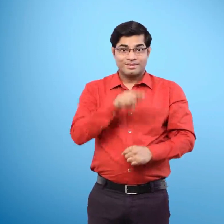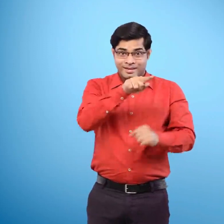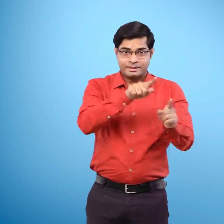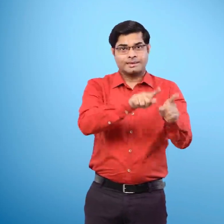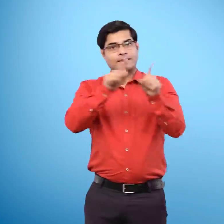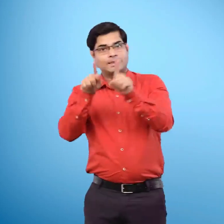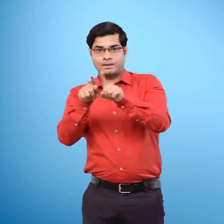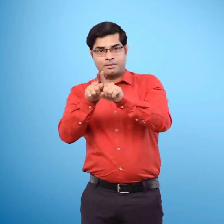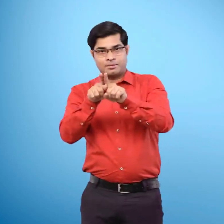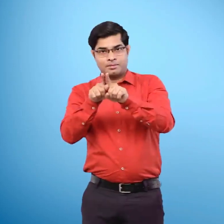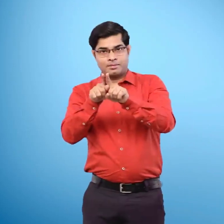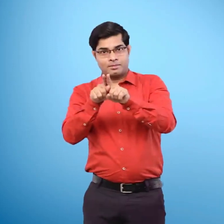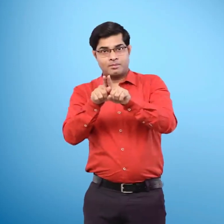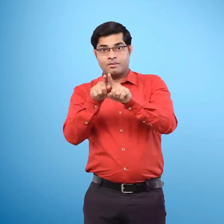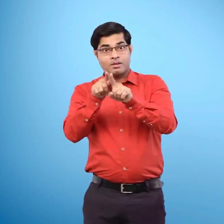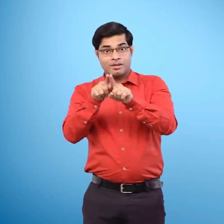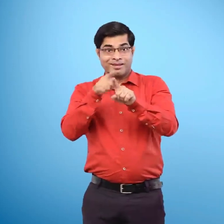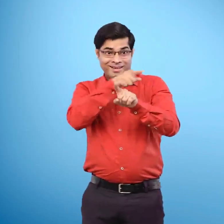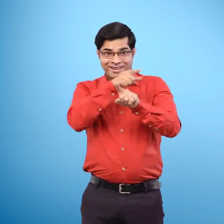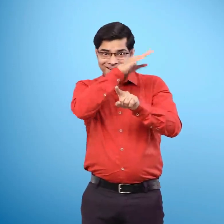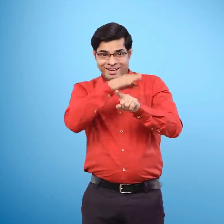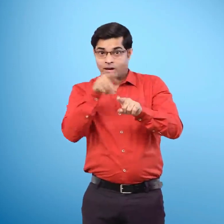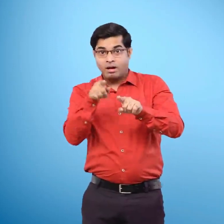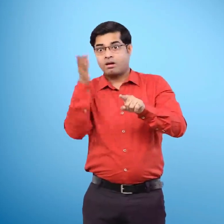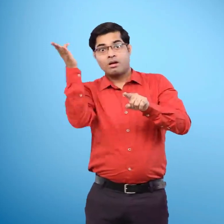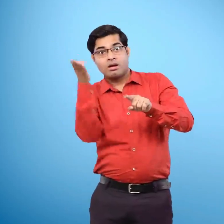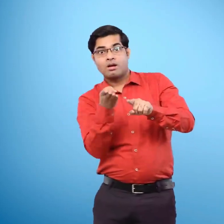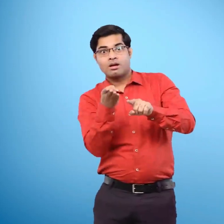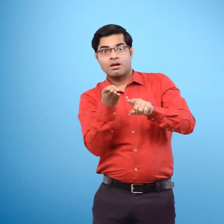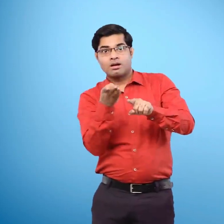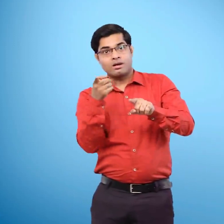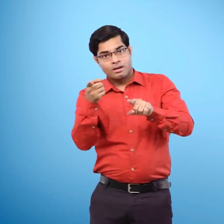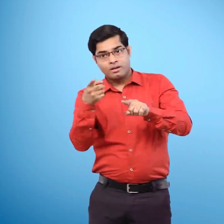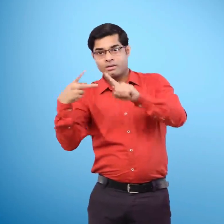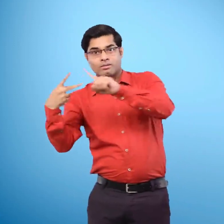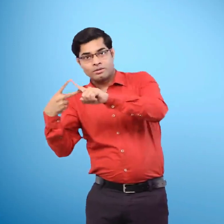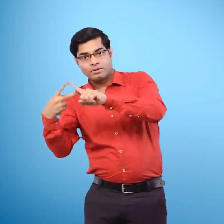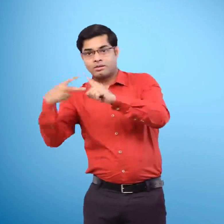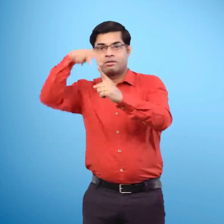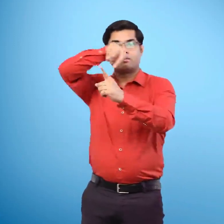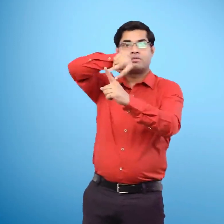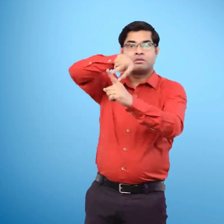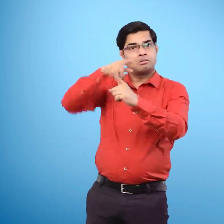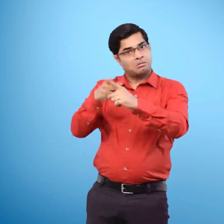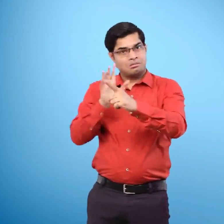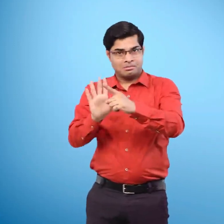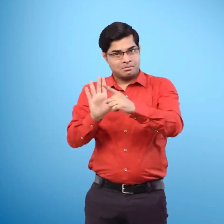is divided into 2 triangles by drawing a line from top right corner to bottom left corner.